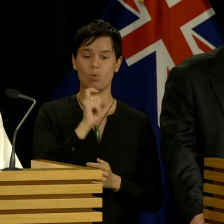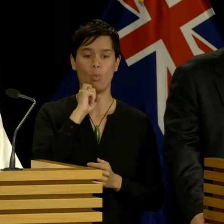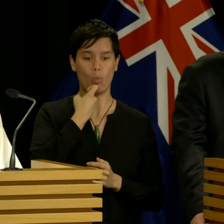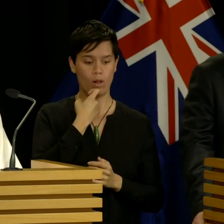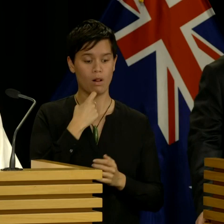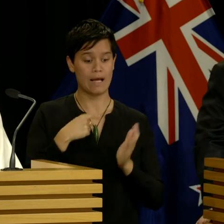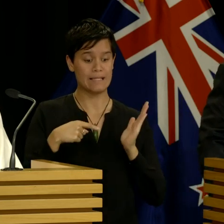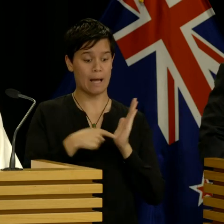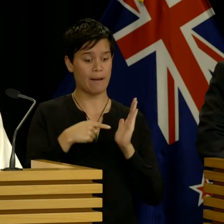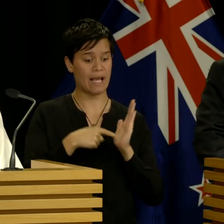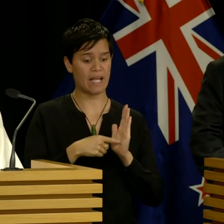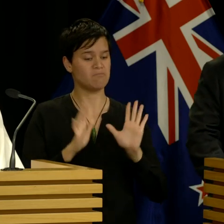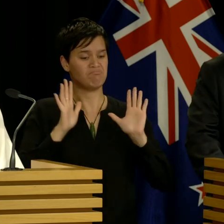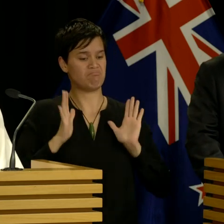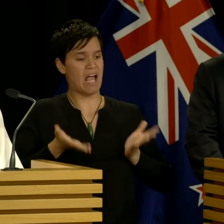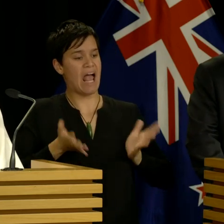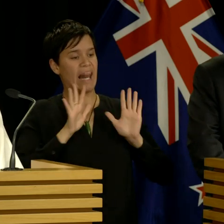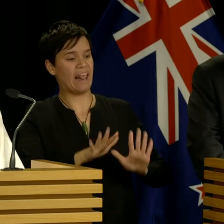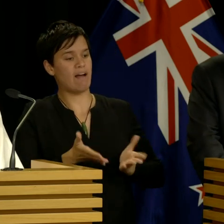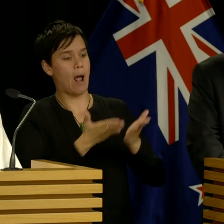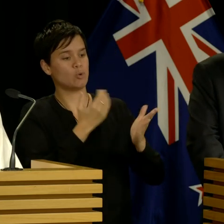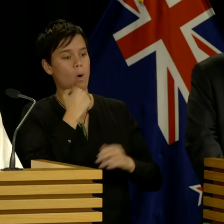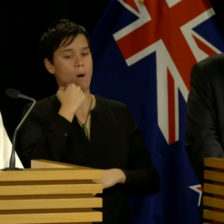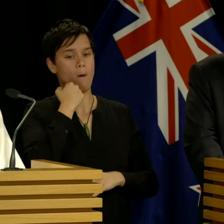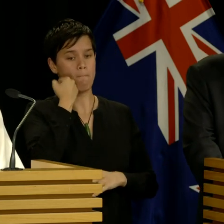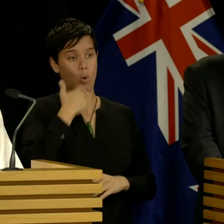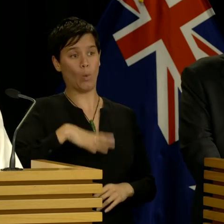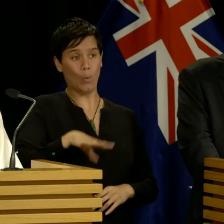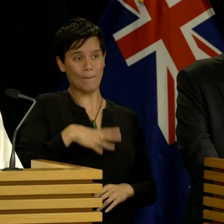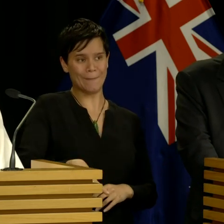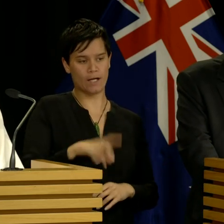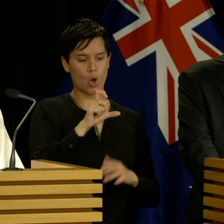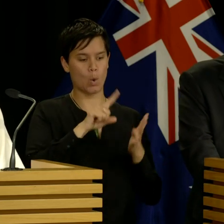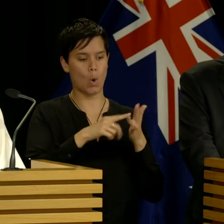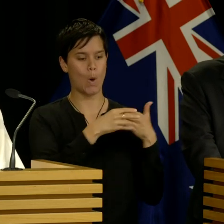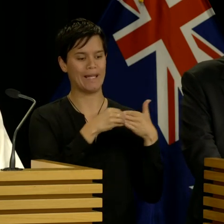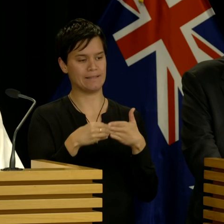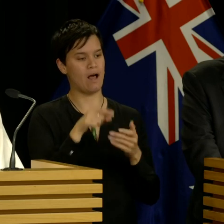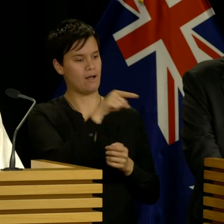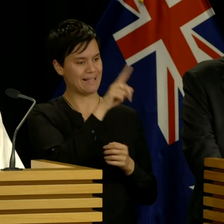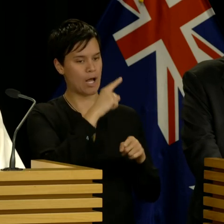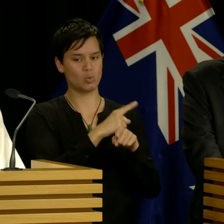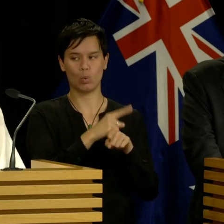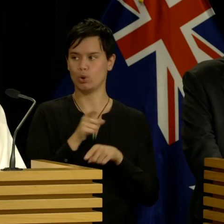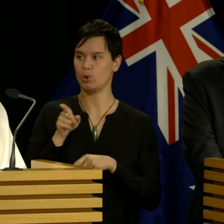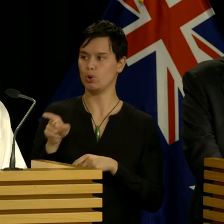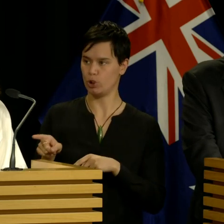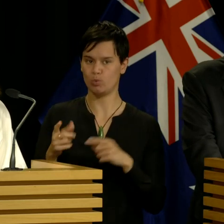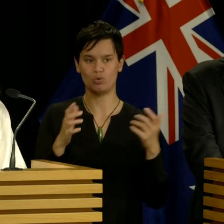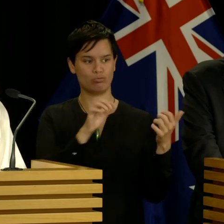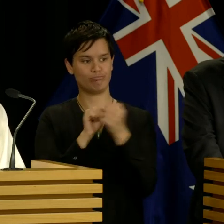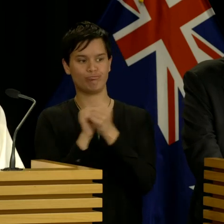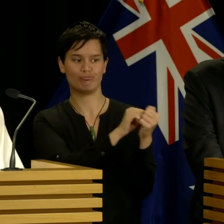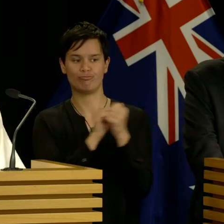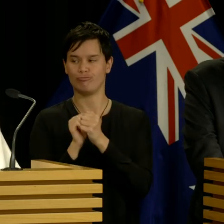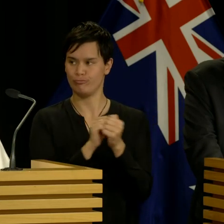he be elected. What do you make of that? No, that is a pure hypothetical situation. Will Labour's Māori electorate candidates going back on the party